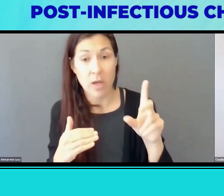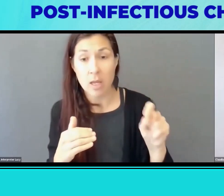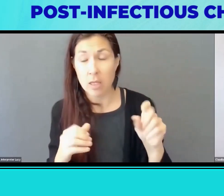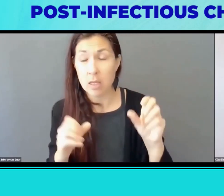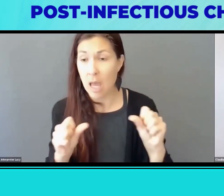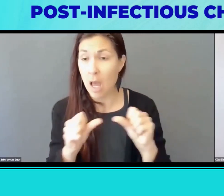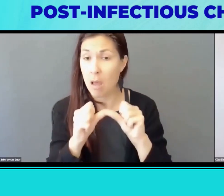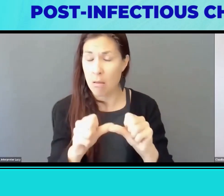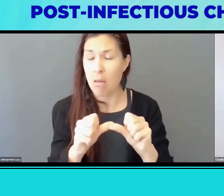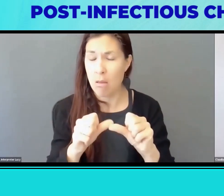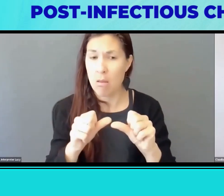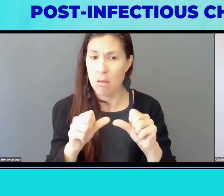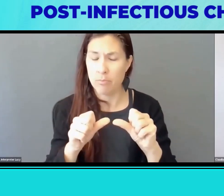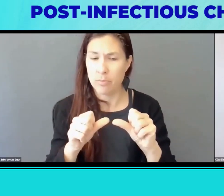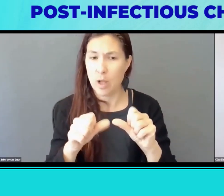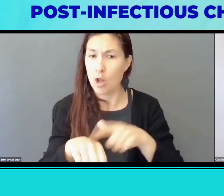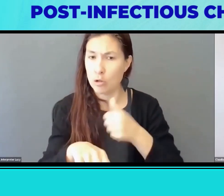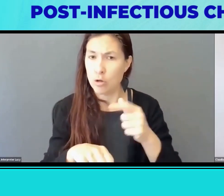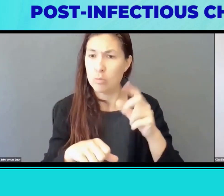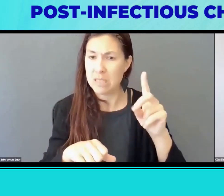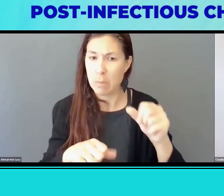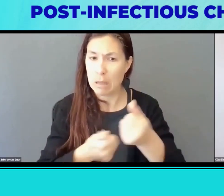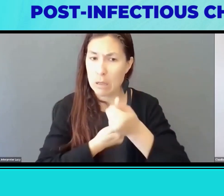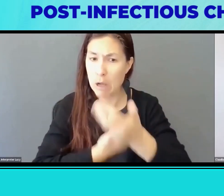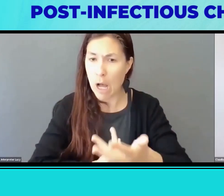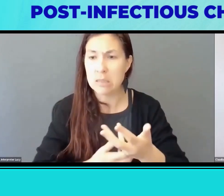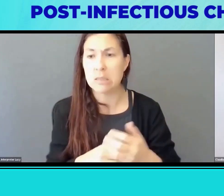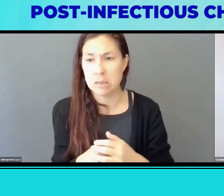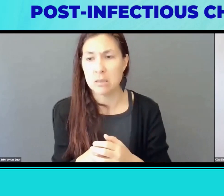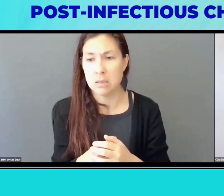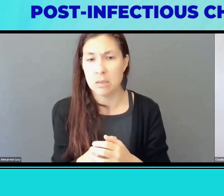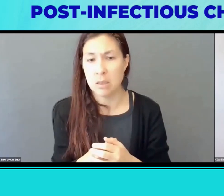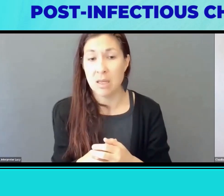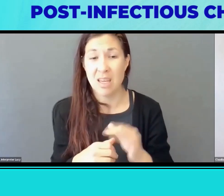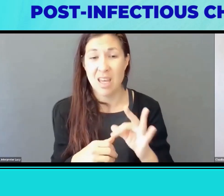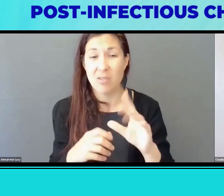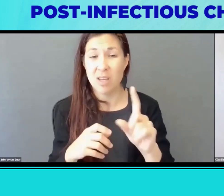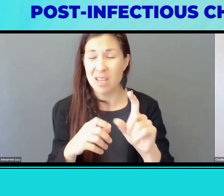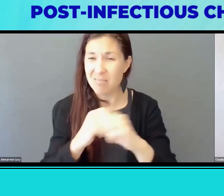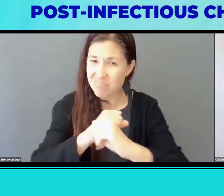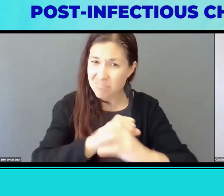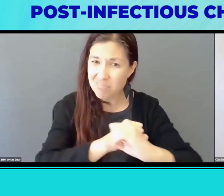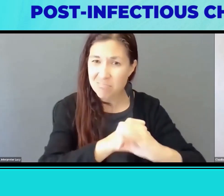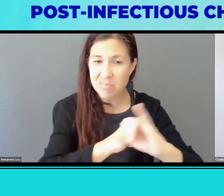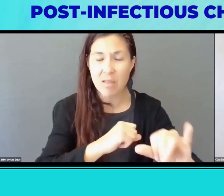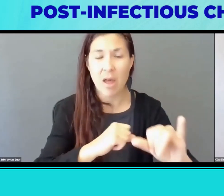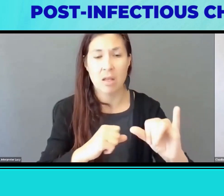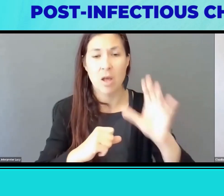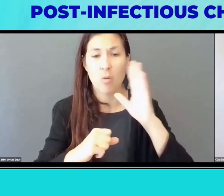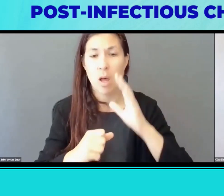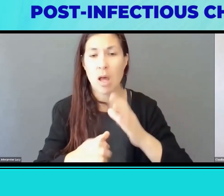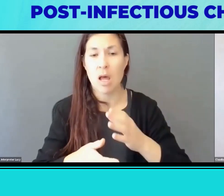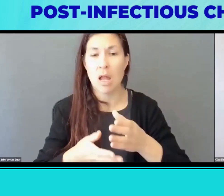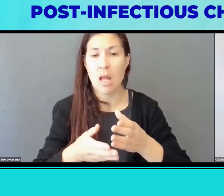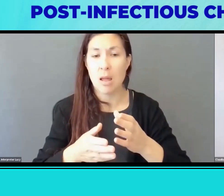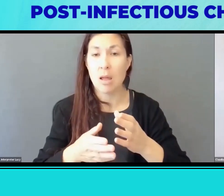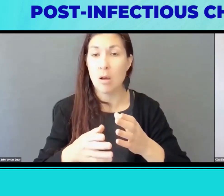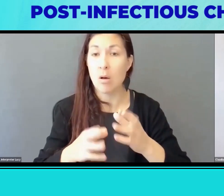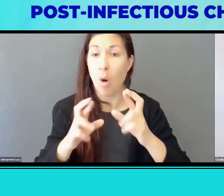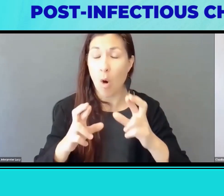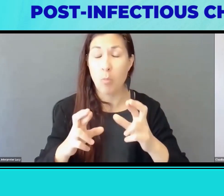injury or infection that could trigger ME/CFS. Yet there's little awareness of ME/CFS in the community, and there have been no government outreach efforts to